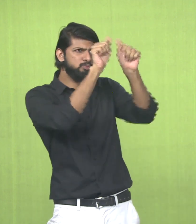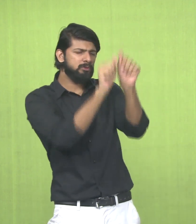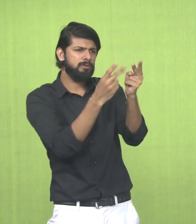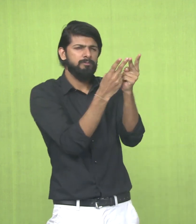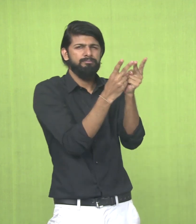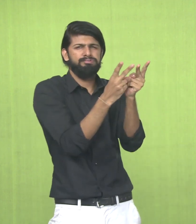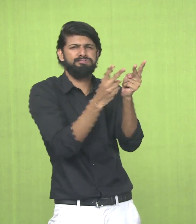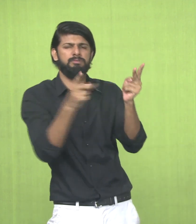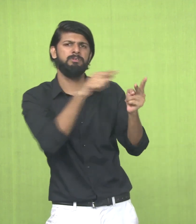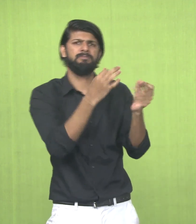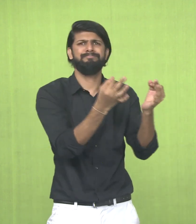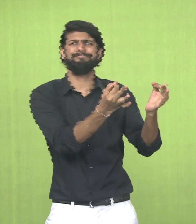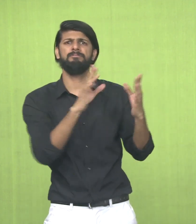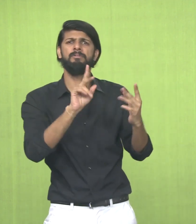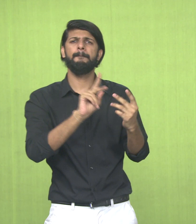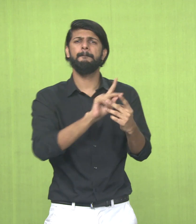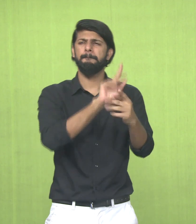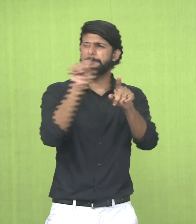of forms and figures.